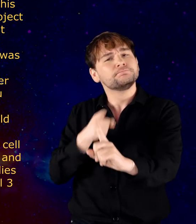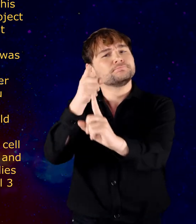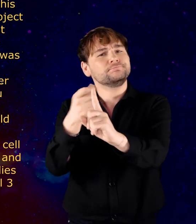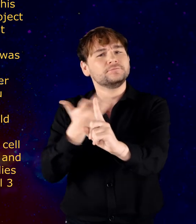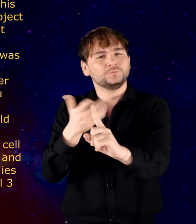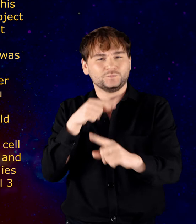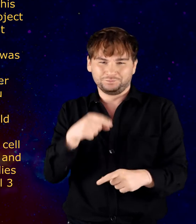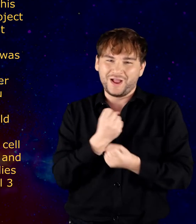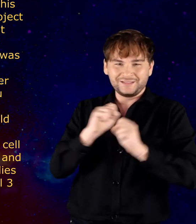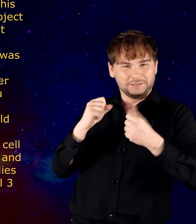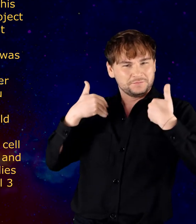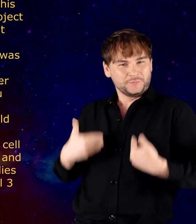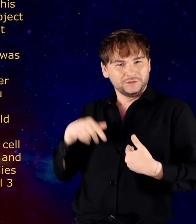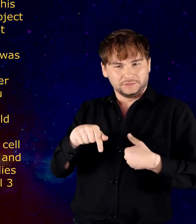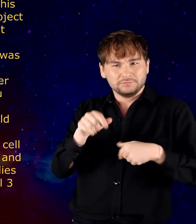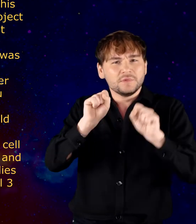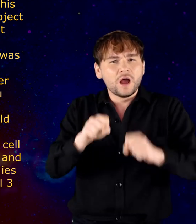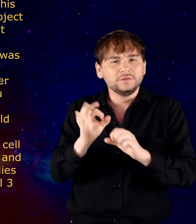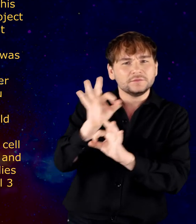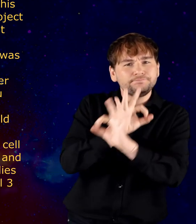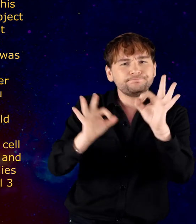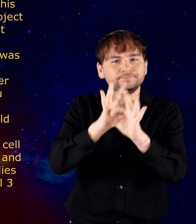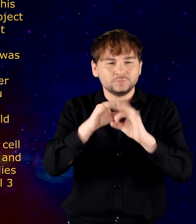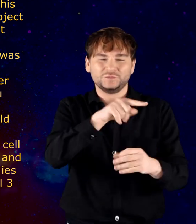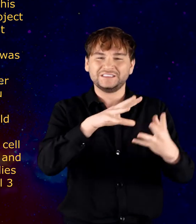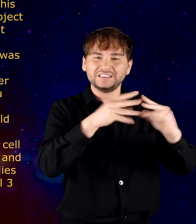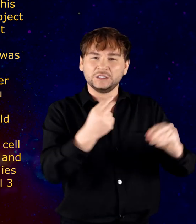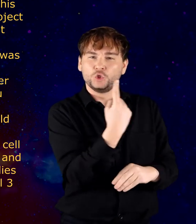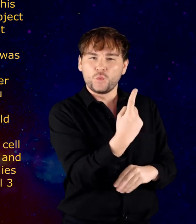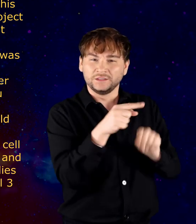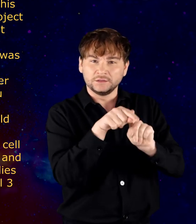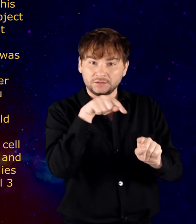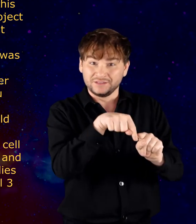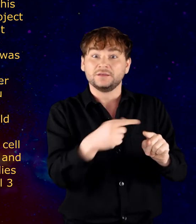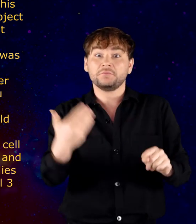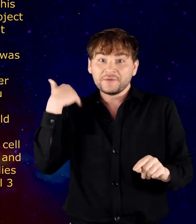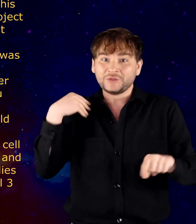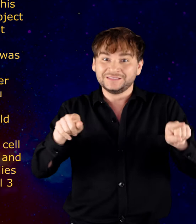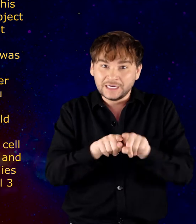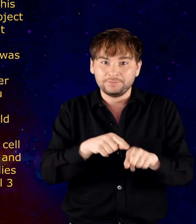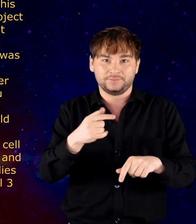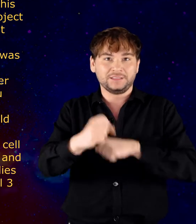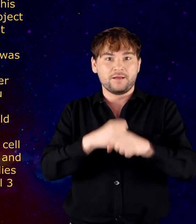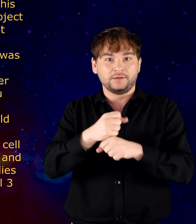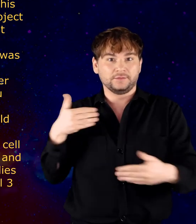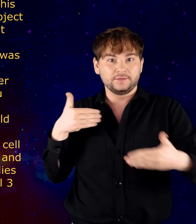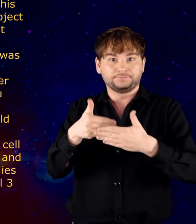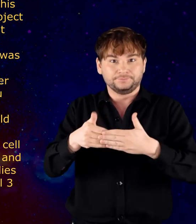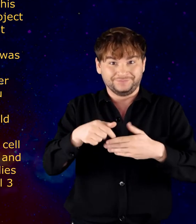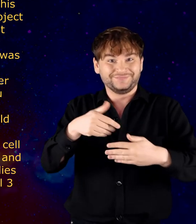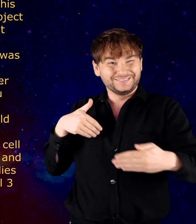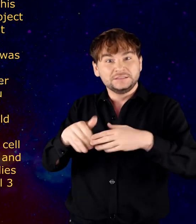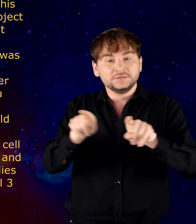And that was a project where we were trying to get antibodies that would react with SARS-1, which of